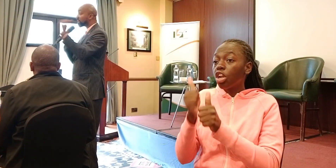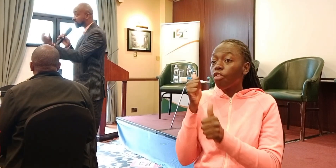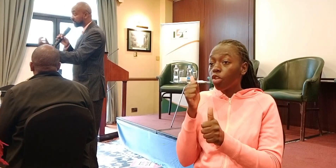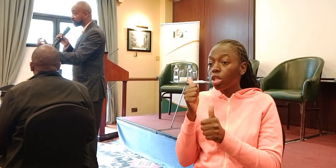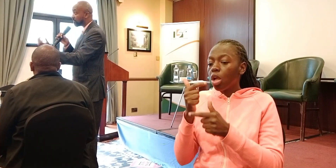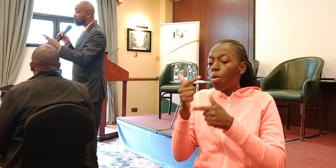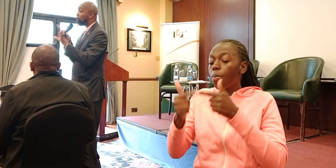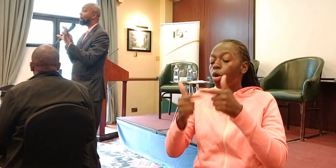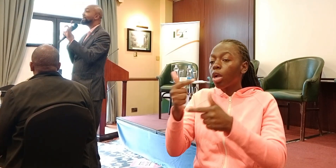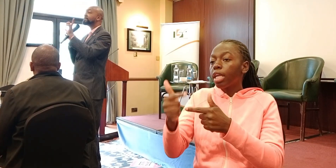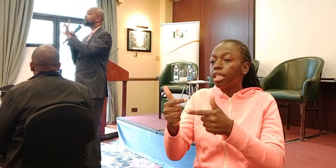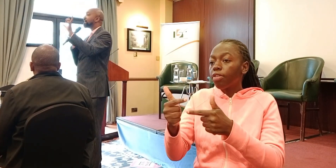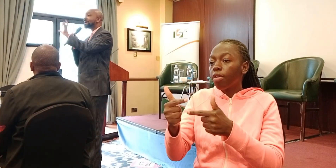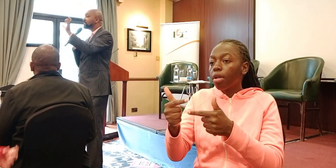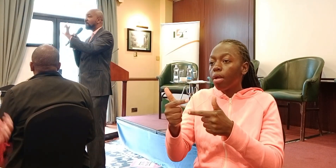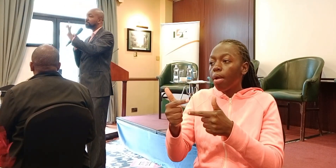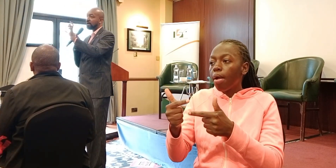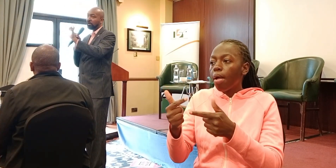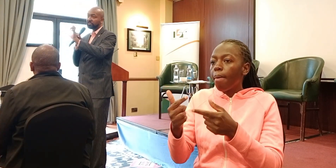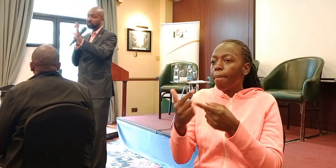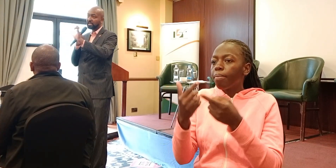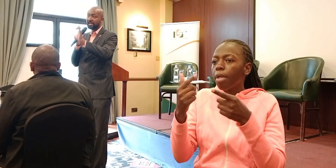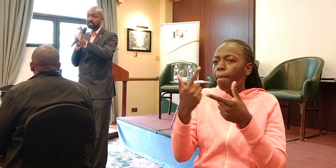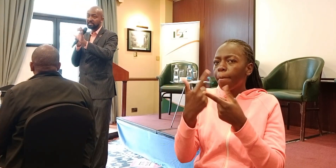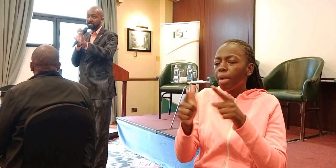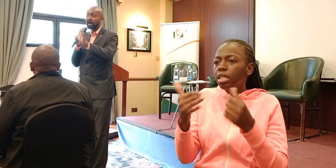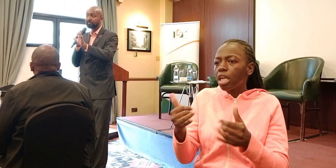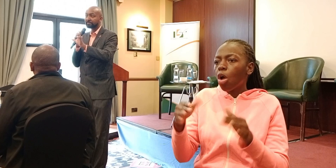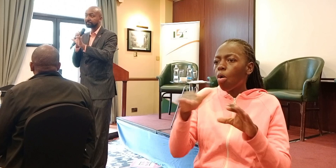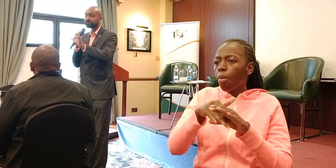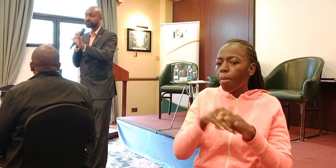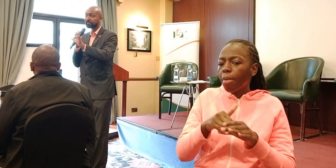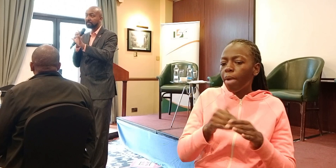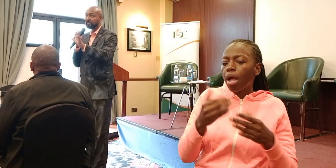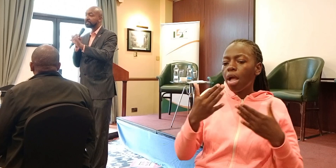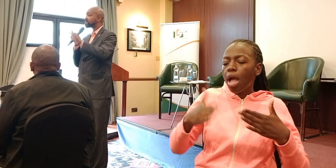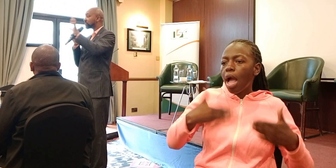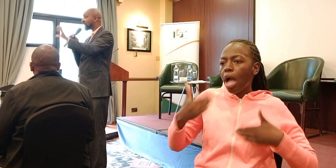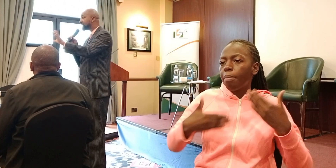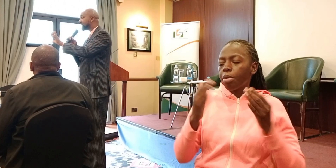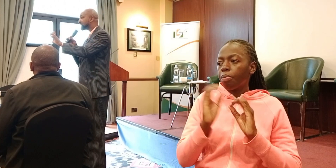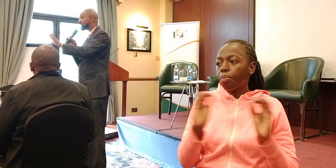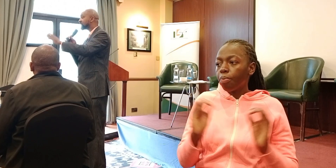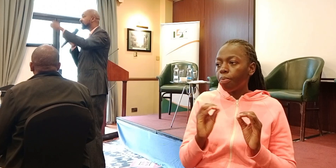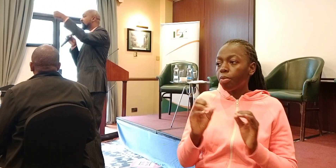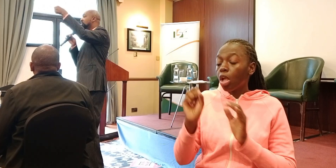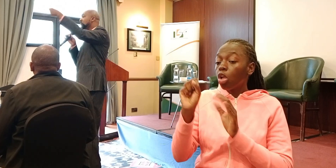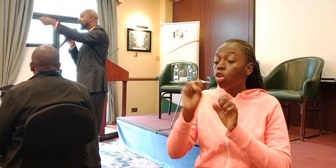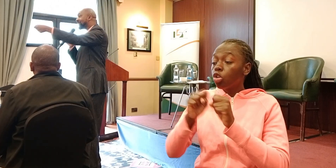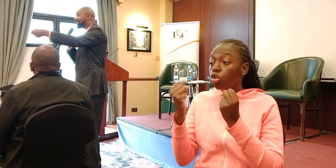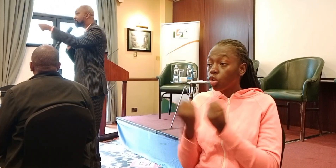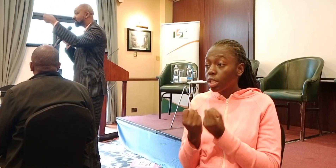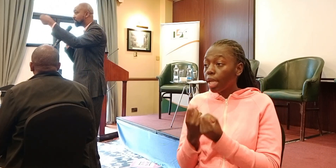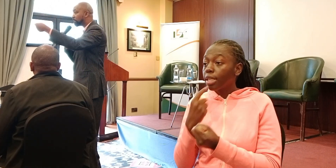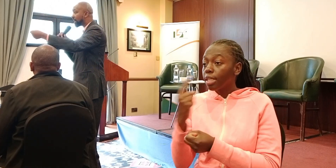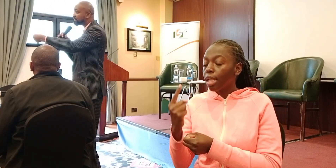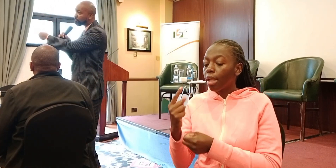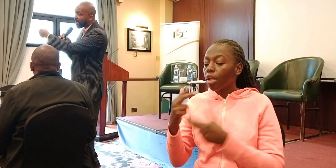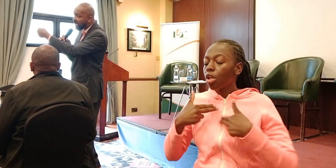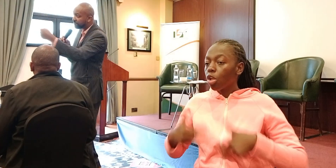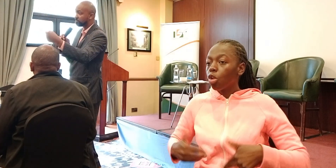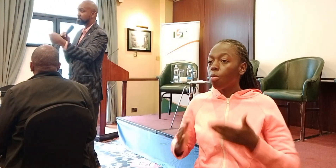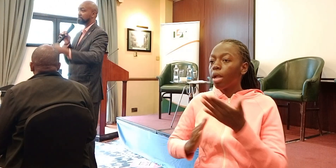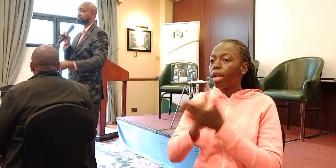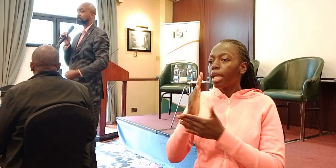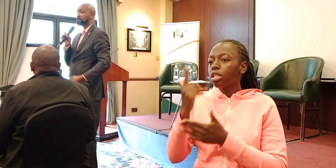it is progressive when any member of its society is unhappy. It is a society that says human rights must be applied